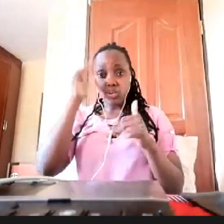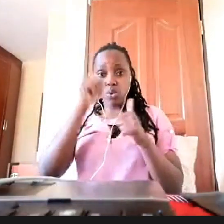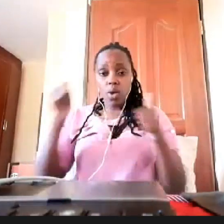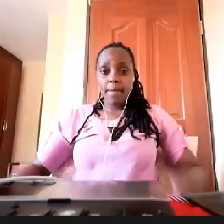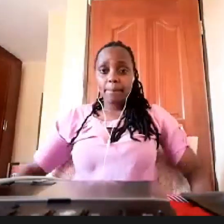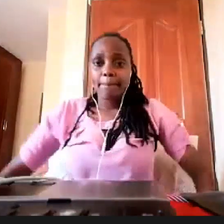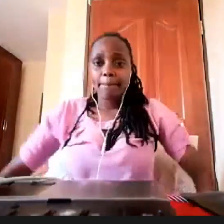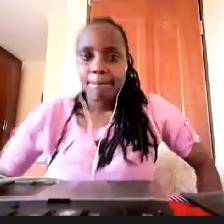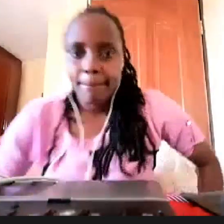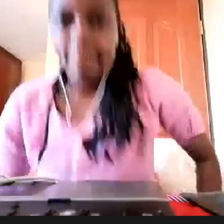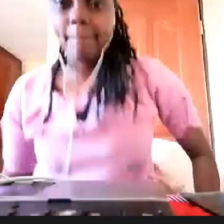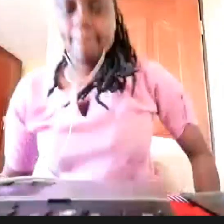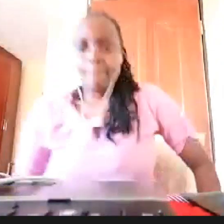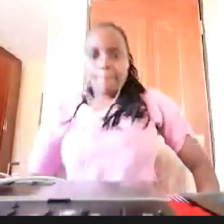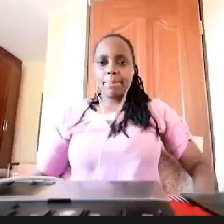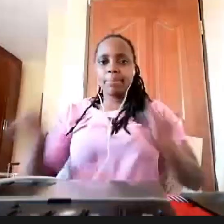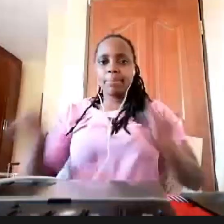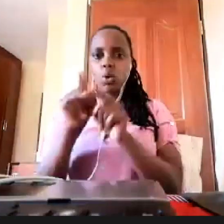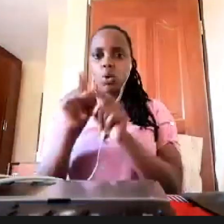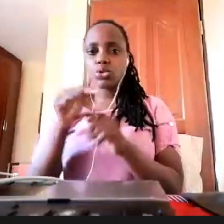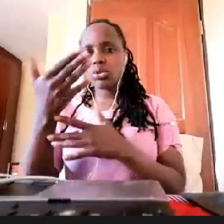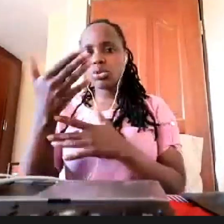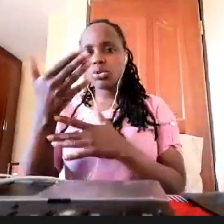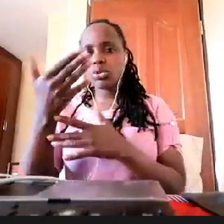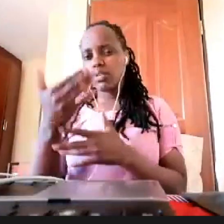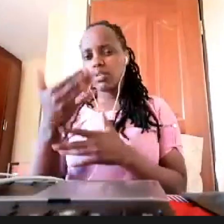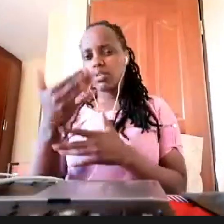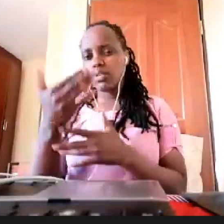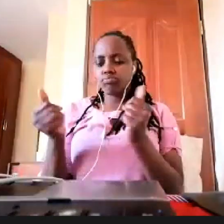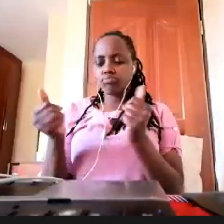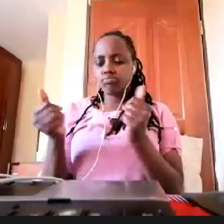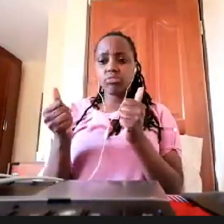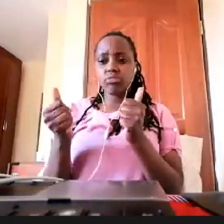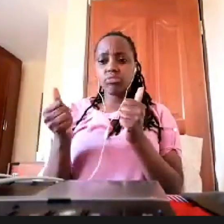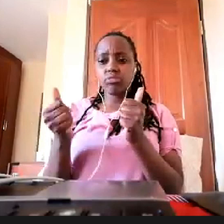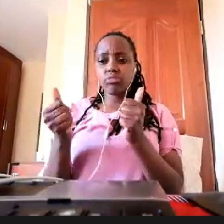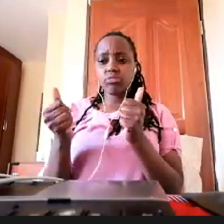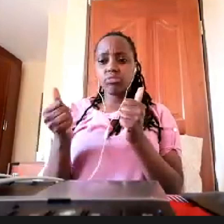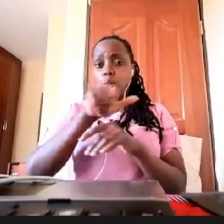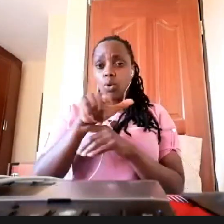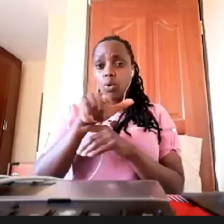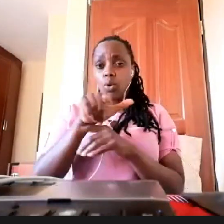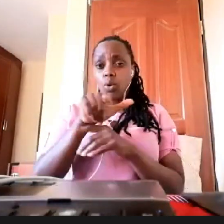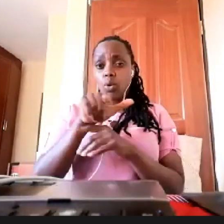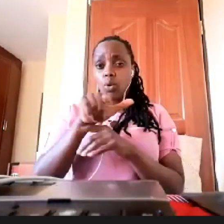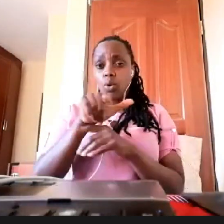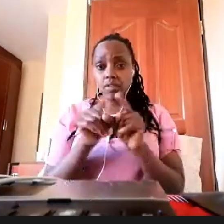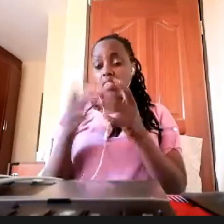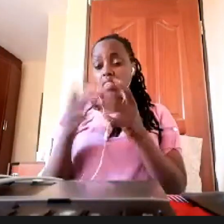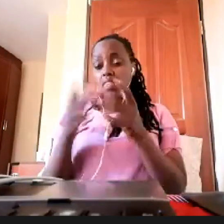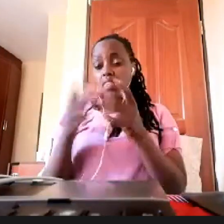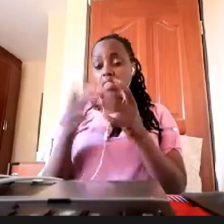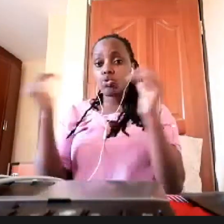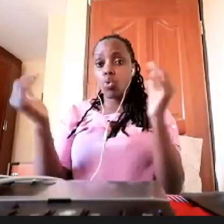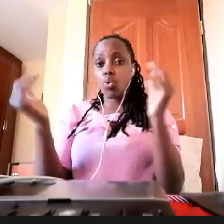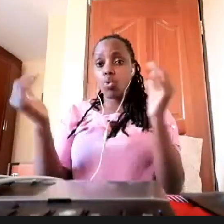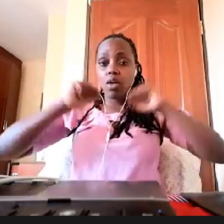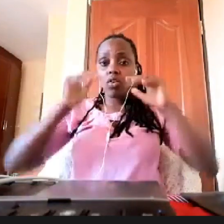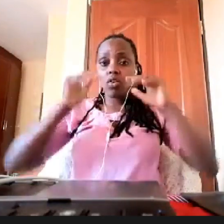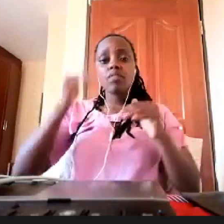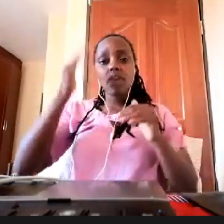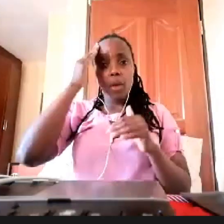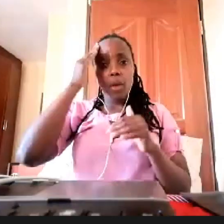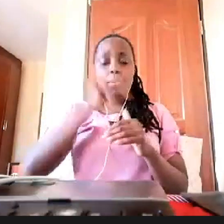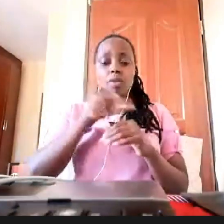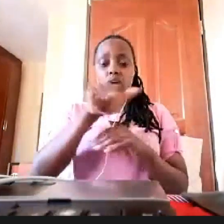with. Furthermore, to overcome local language barrier in communicating with the children, the social welfare officers are conversant